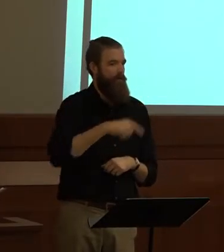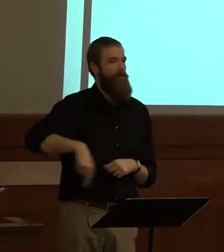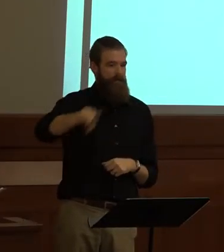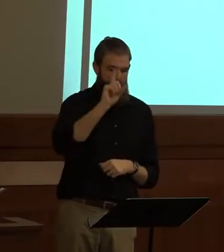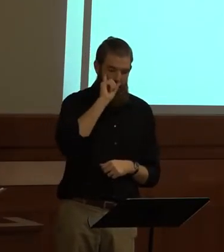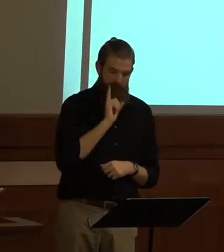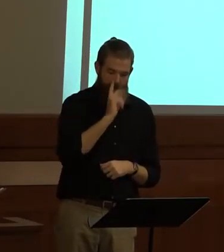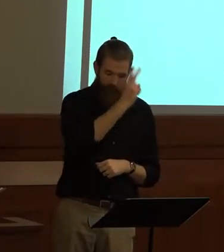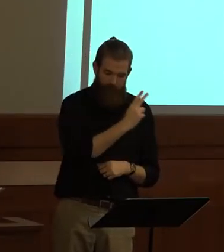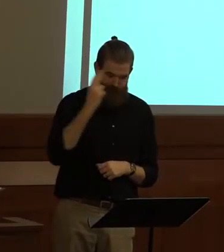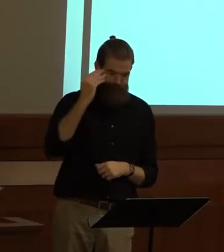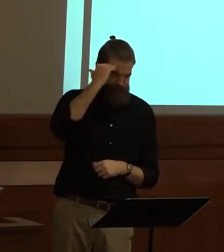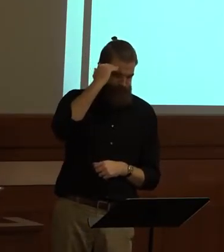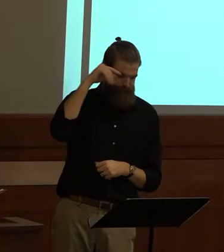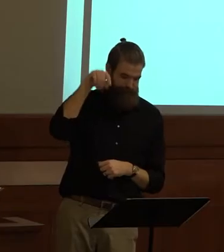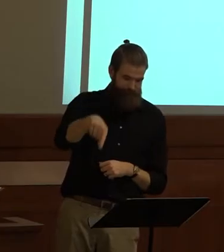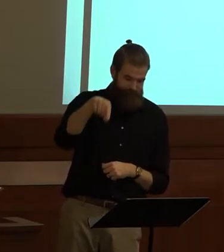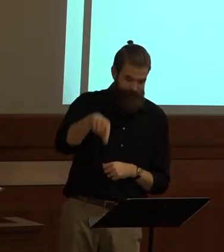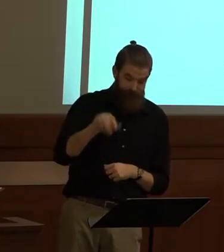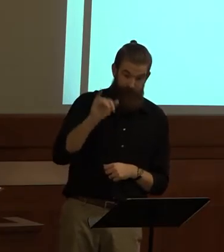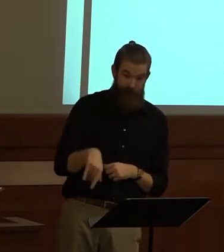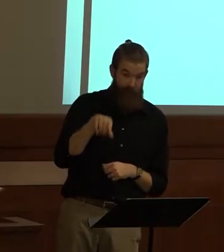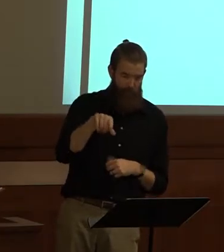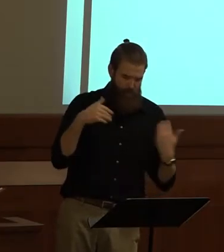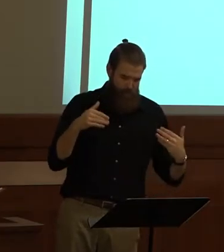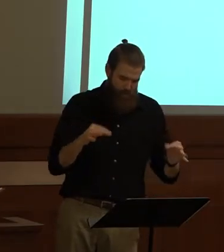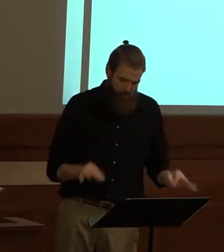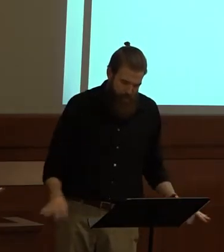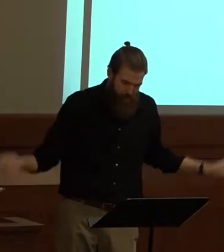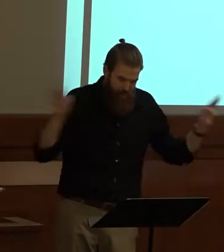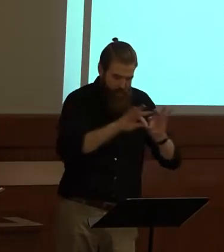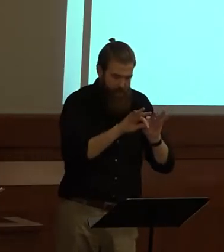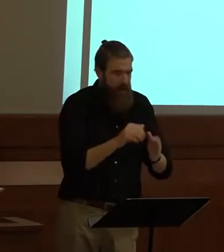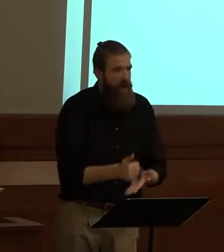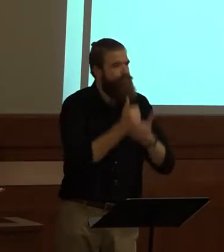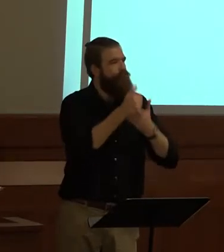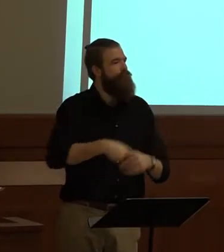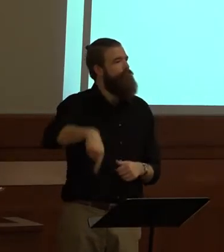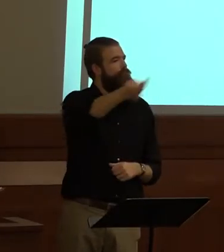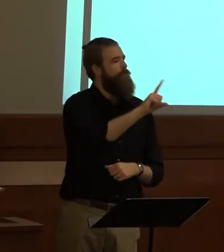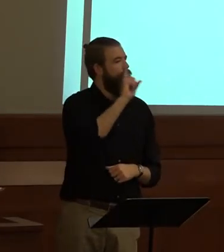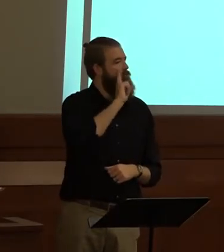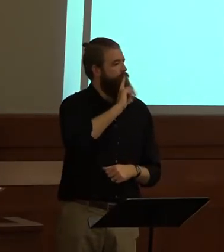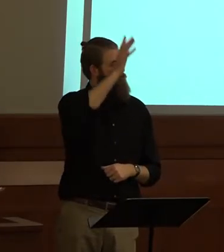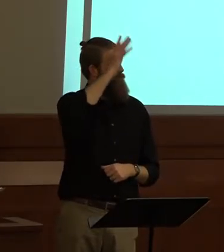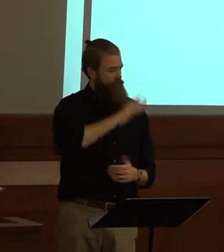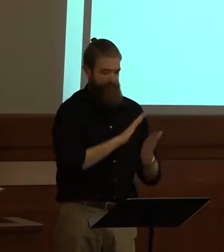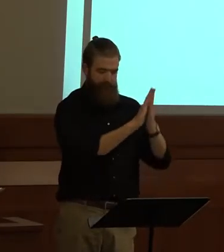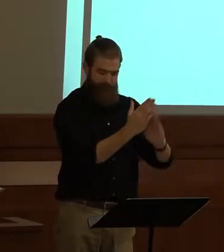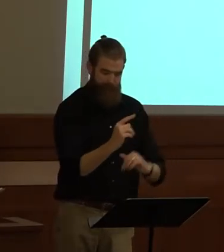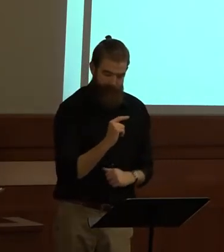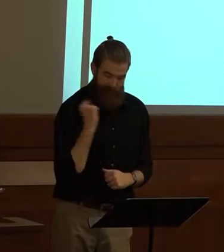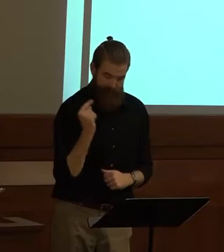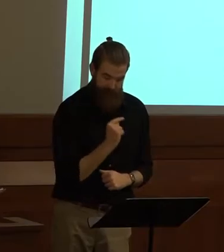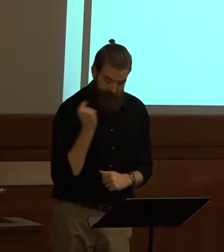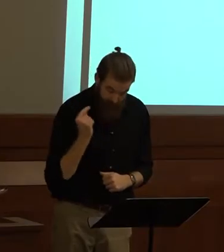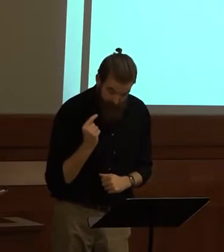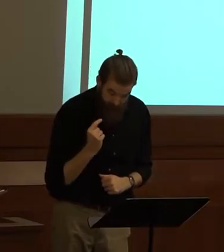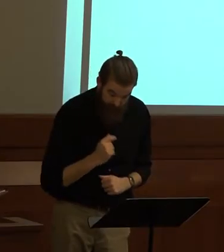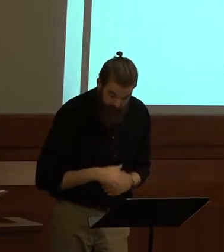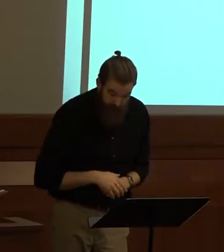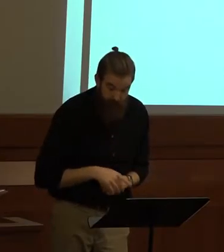one of Charles' cousins was the Archbishop of Rouen. One of his older brothers had also been born deaf, and Charles benefited from